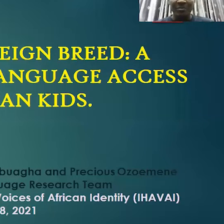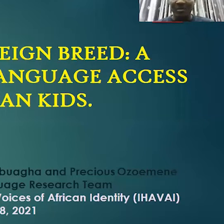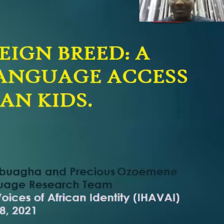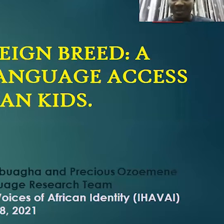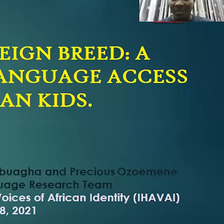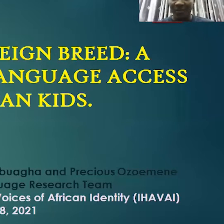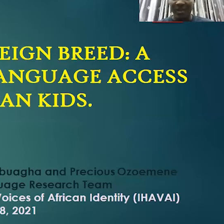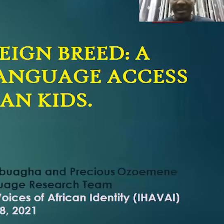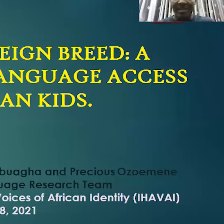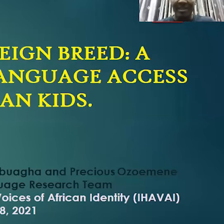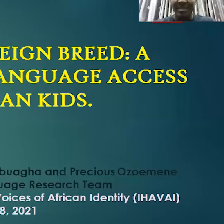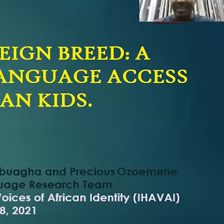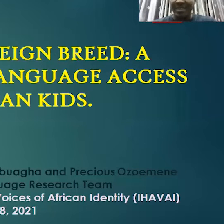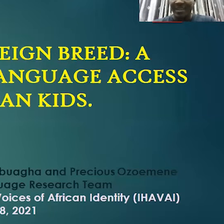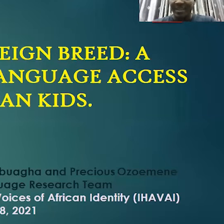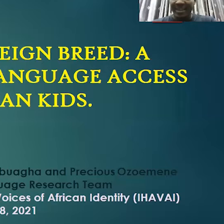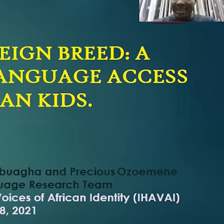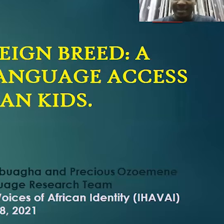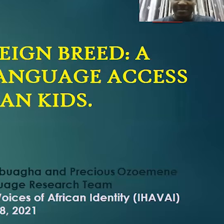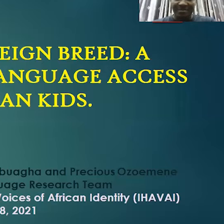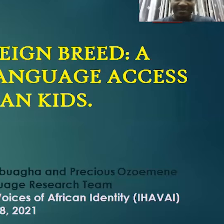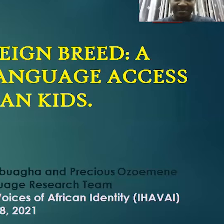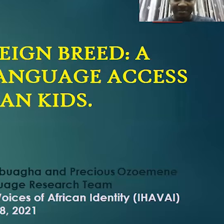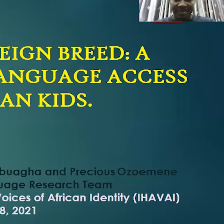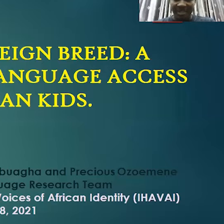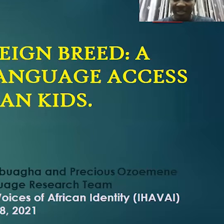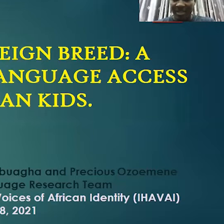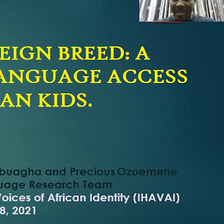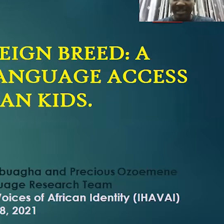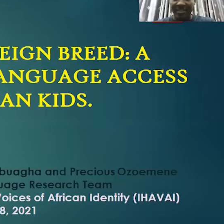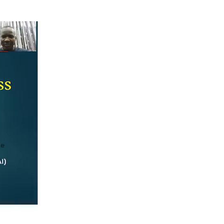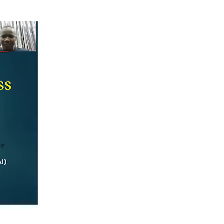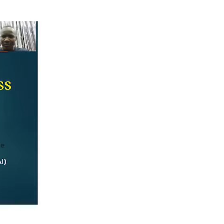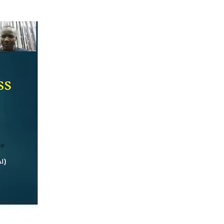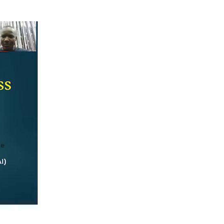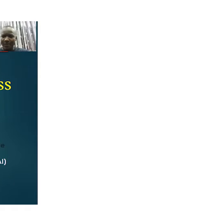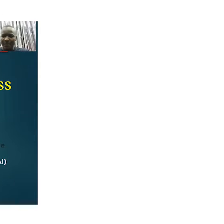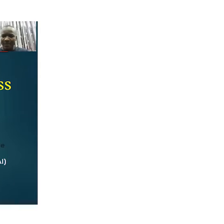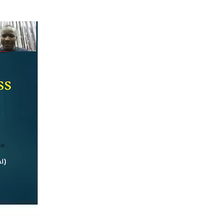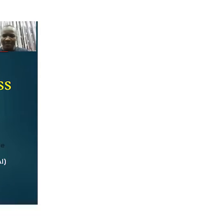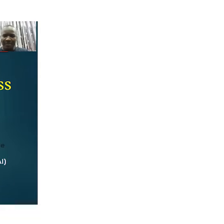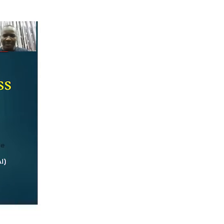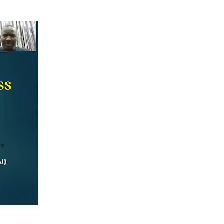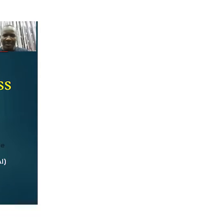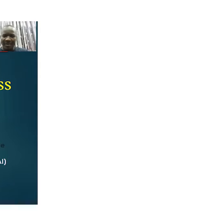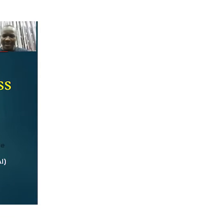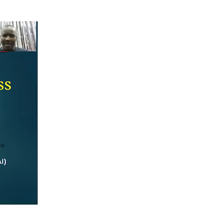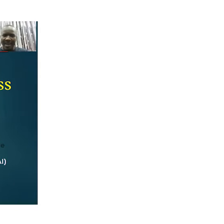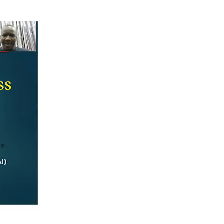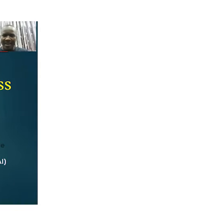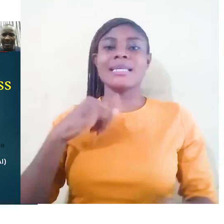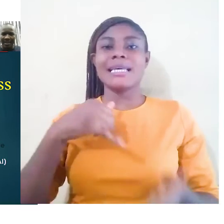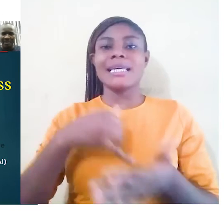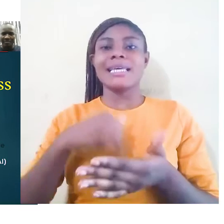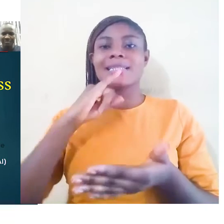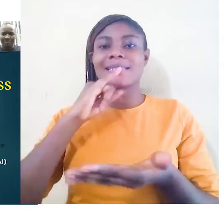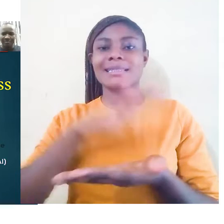Hello, good day. Um, it's nice to be